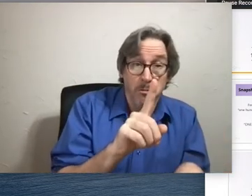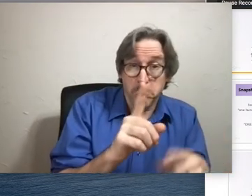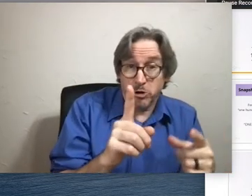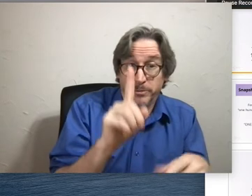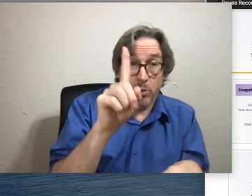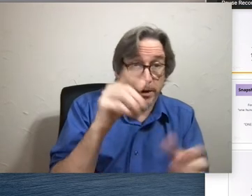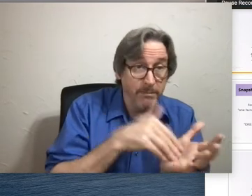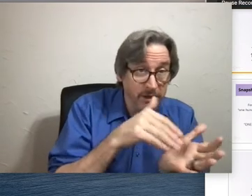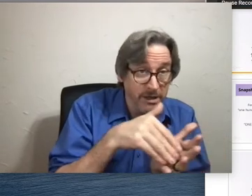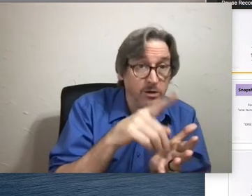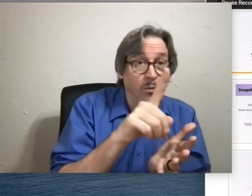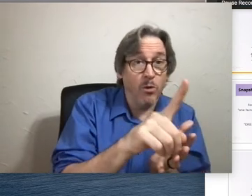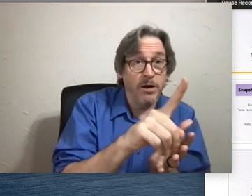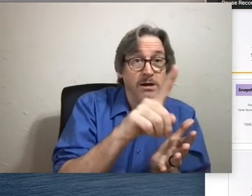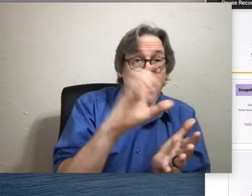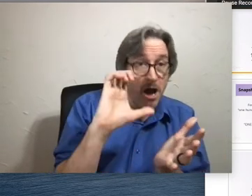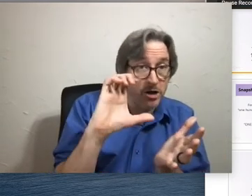Could be